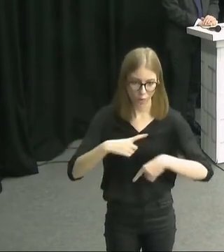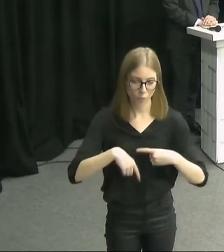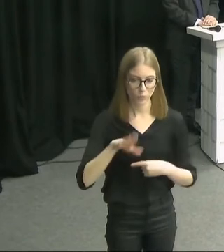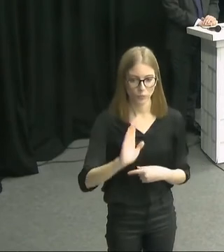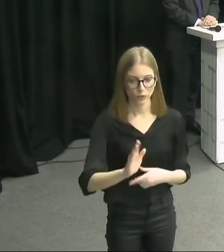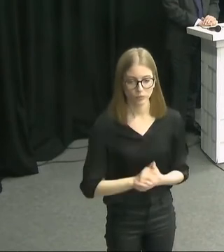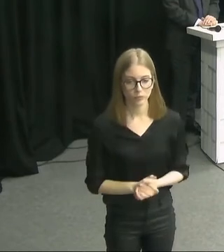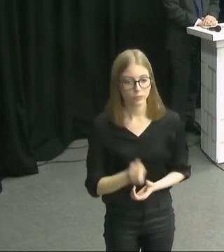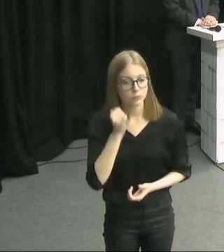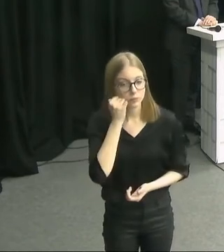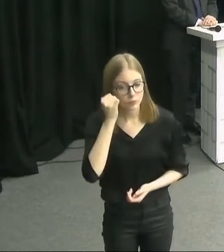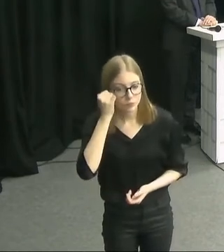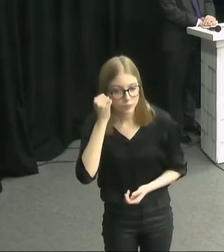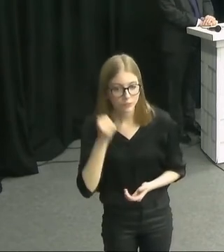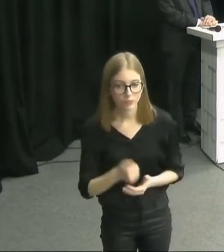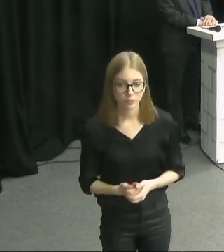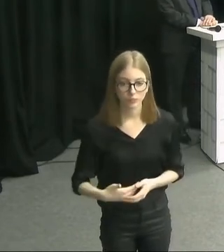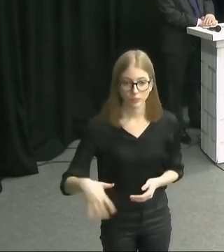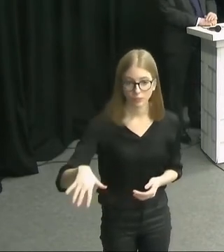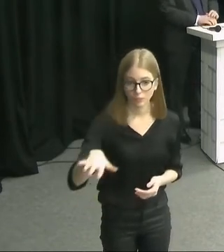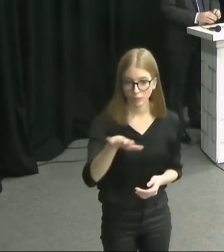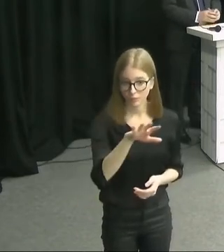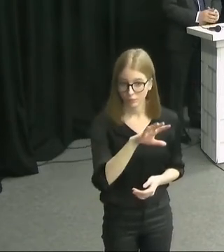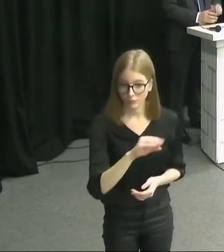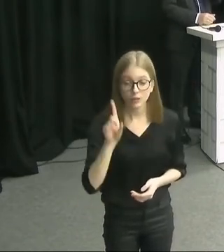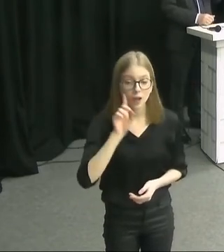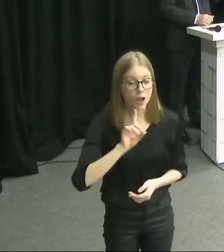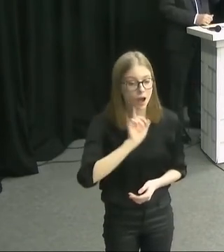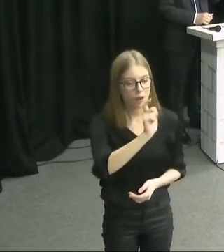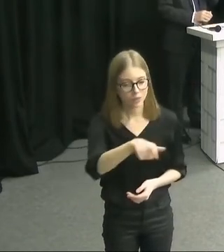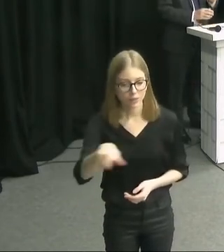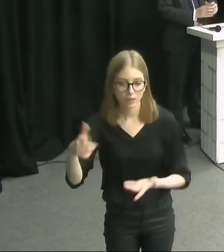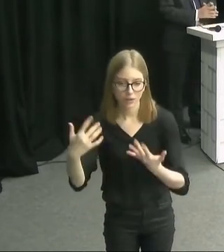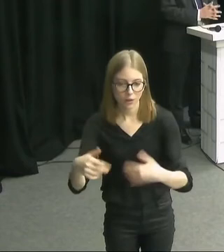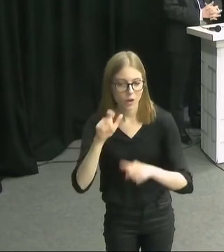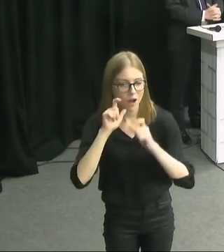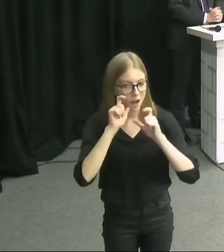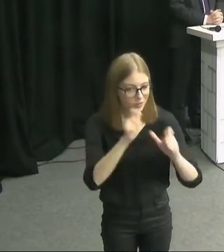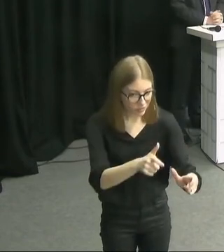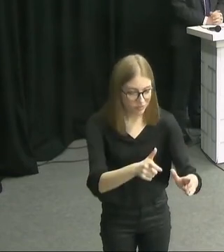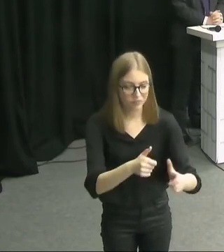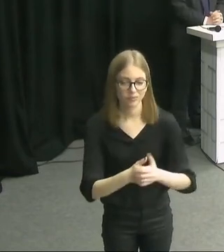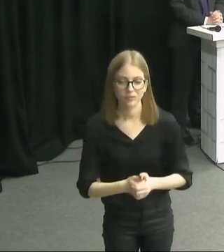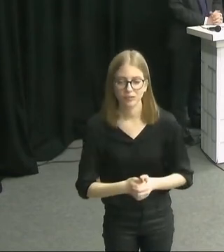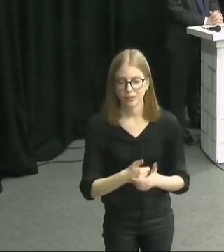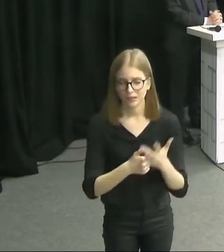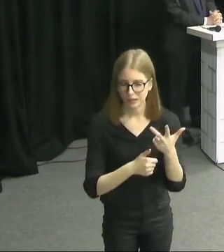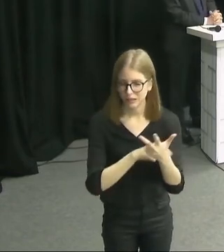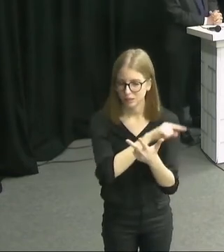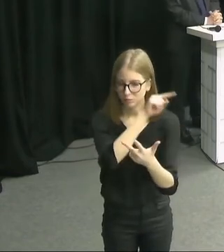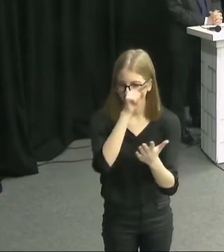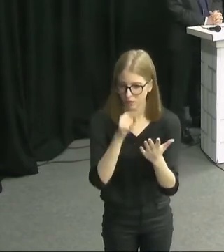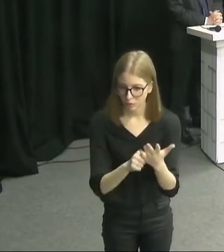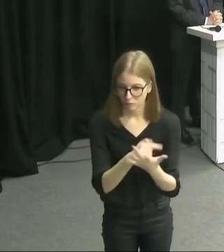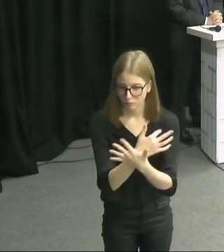according to the program, we have beer break? No? Okay.